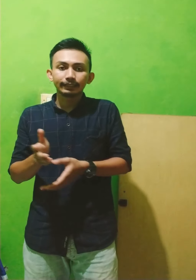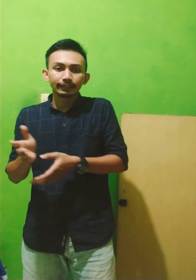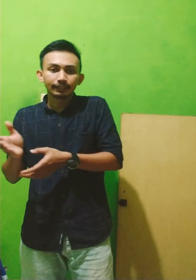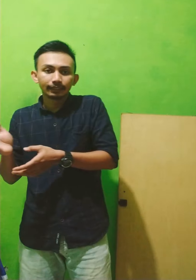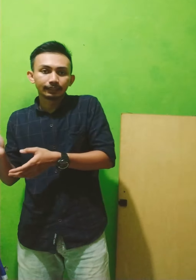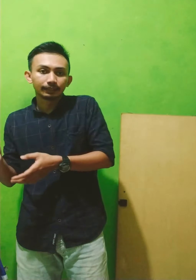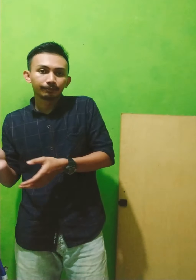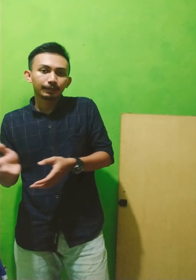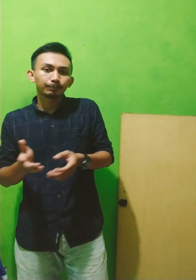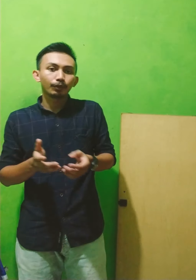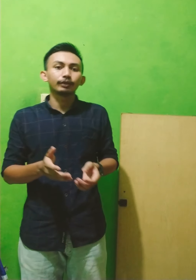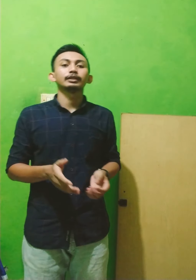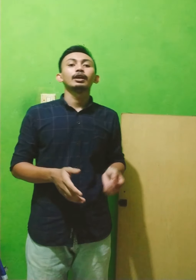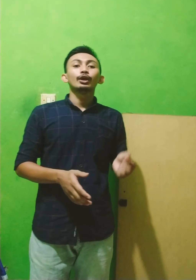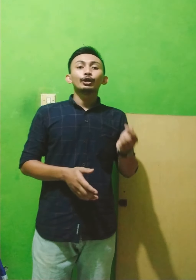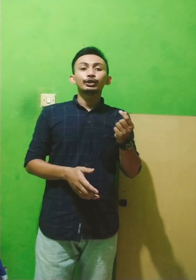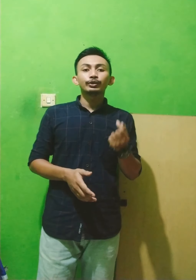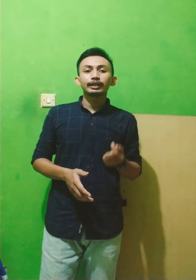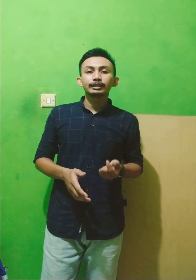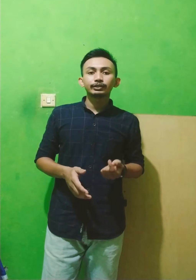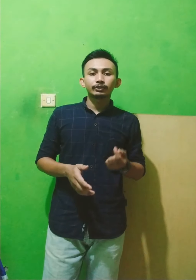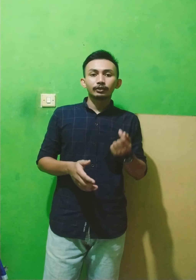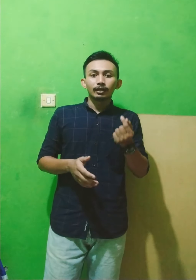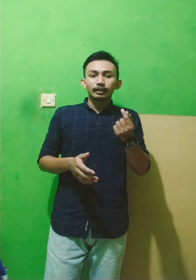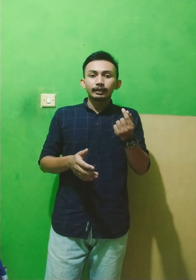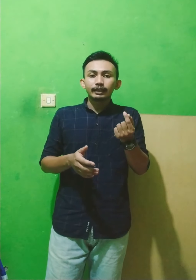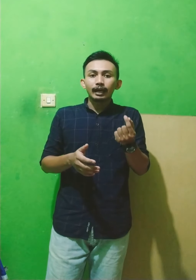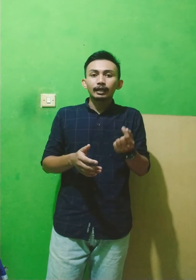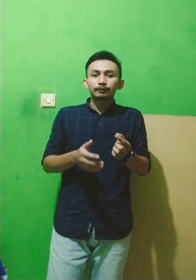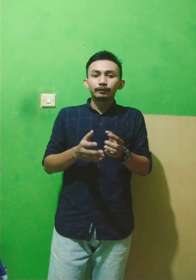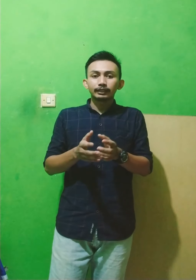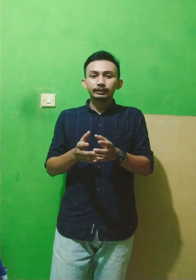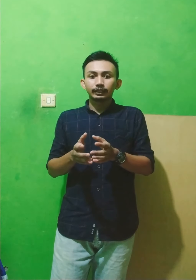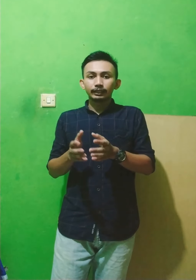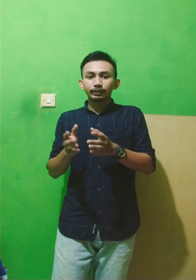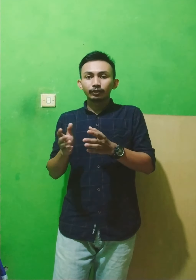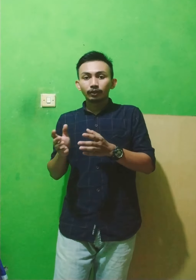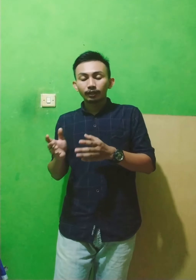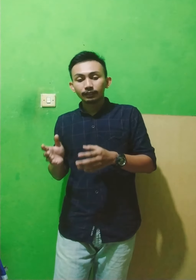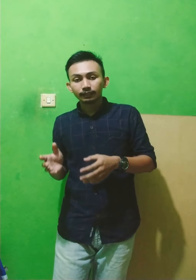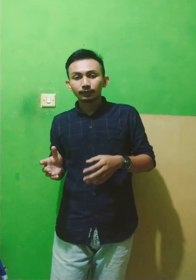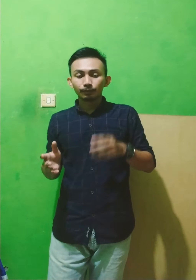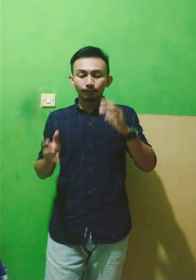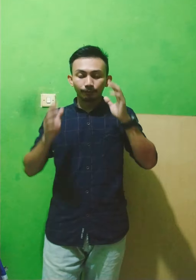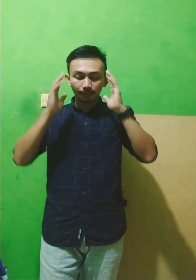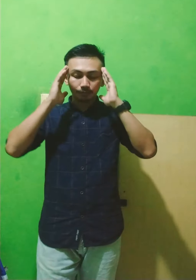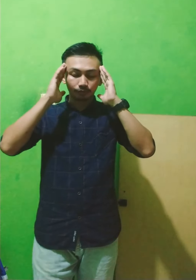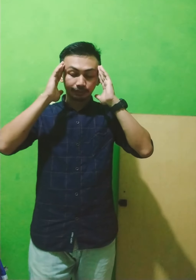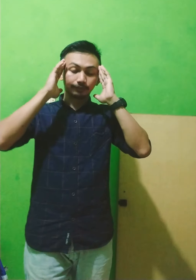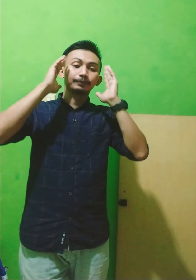By highlighting the main points, you ensure they are fresh in your audience memory.